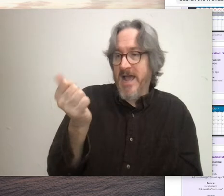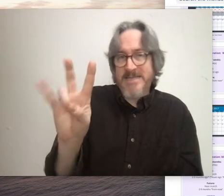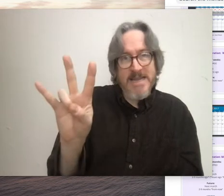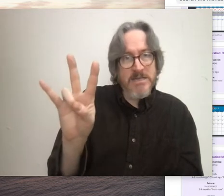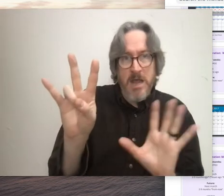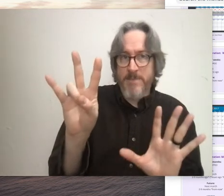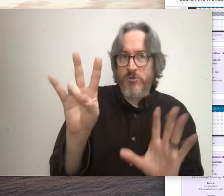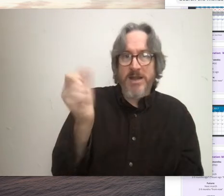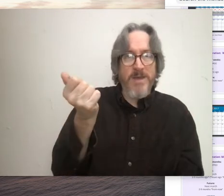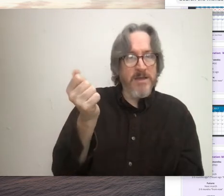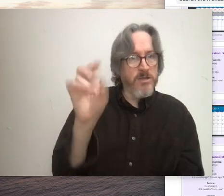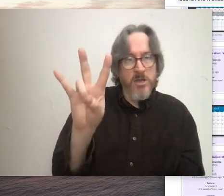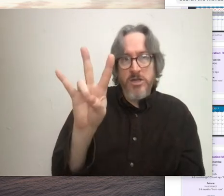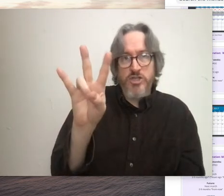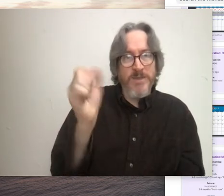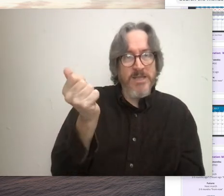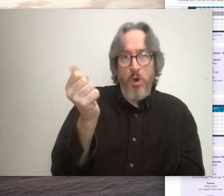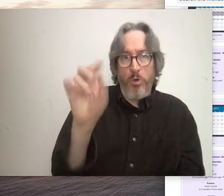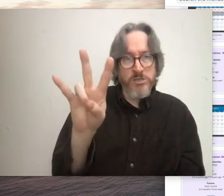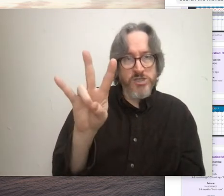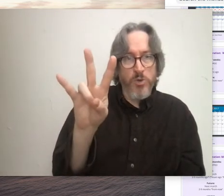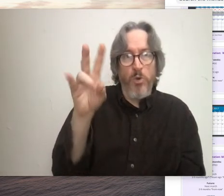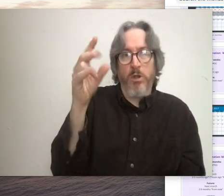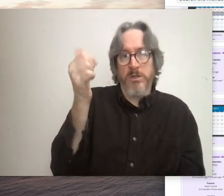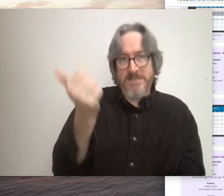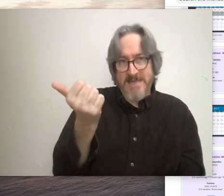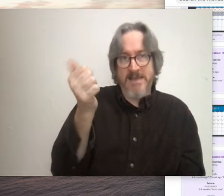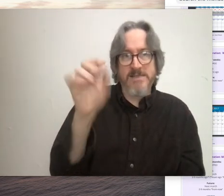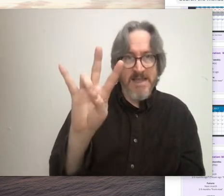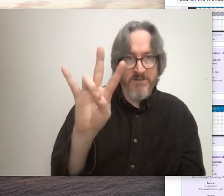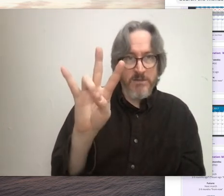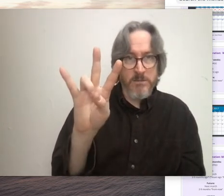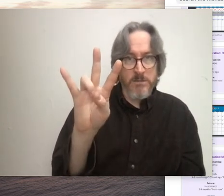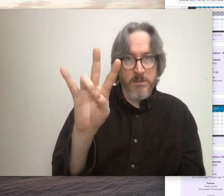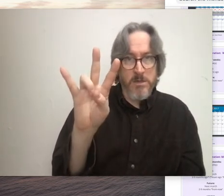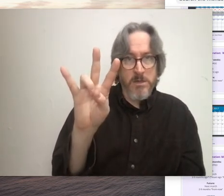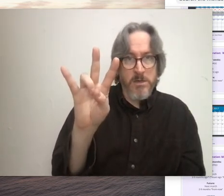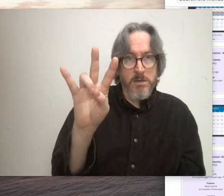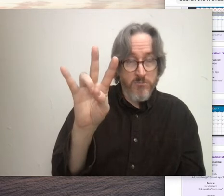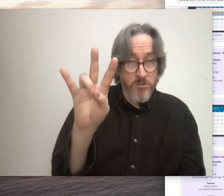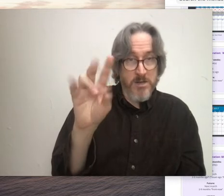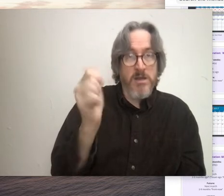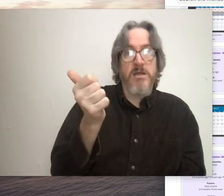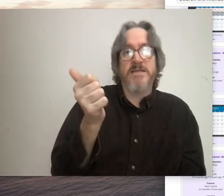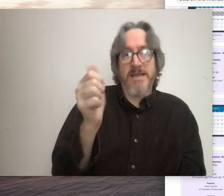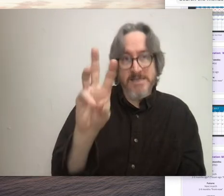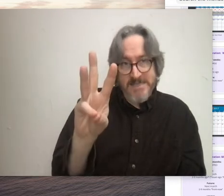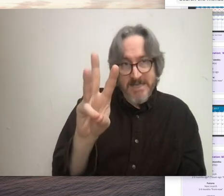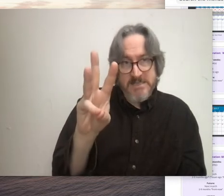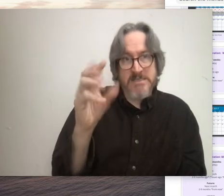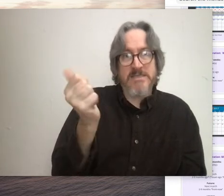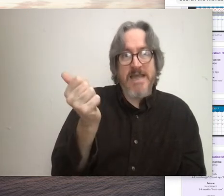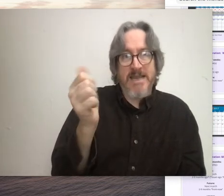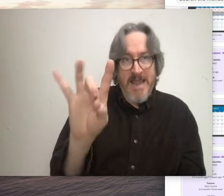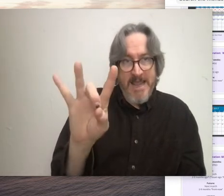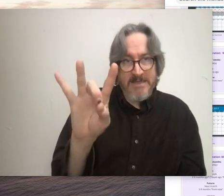And I'm going to recommend doing the old school 10-7, right?